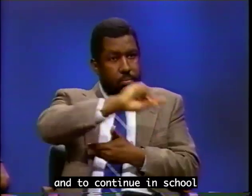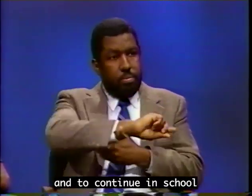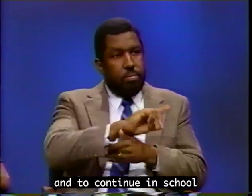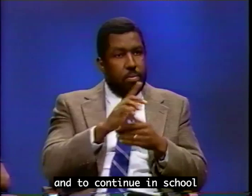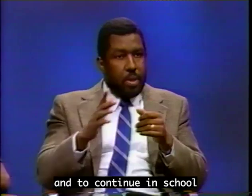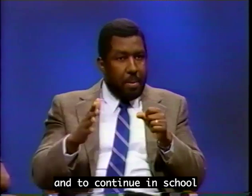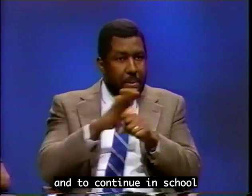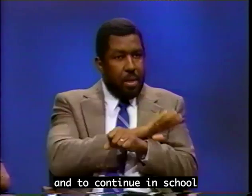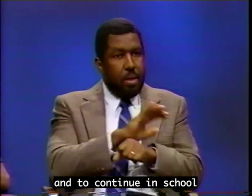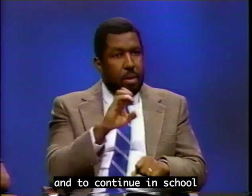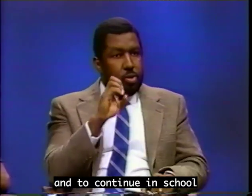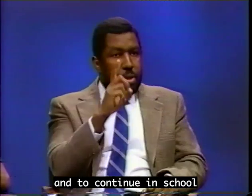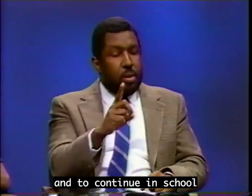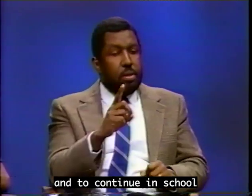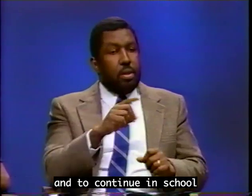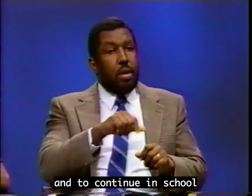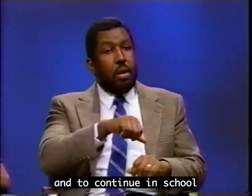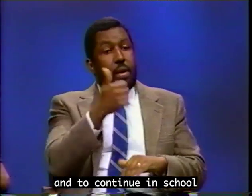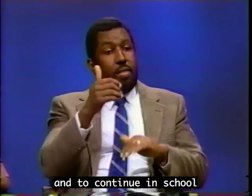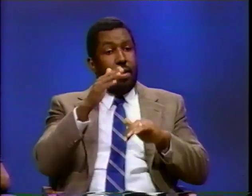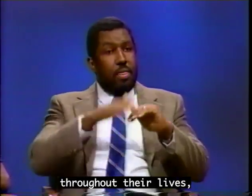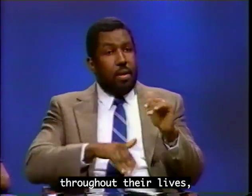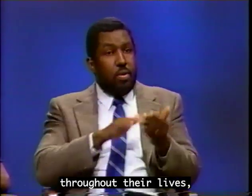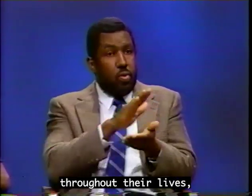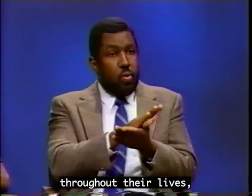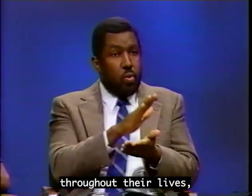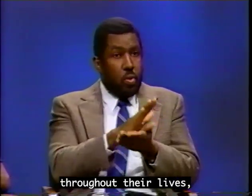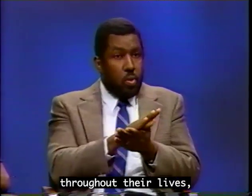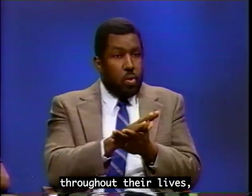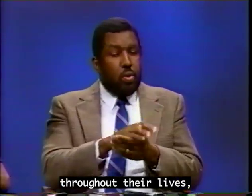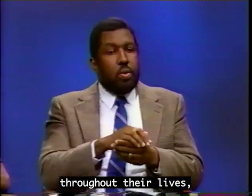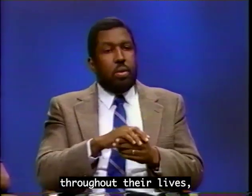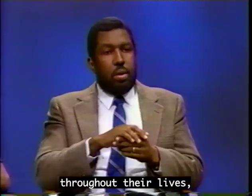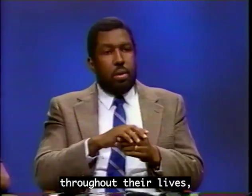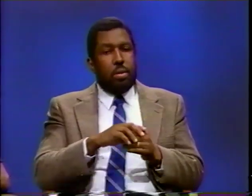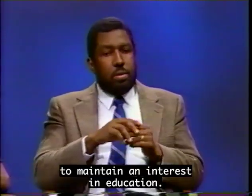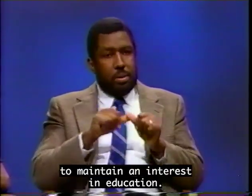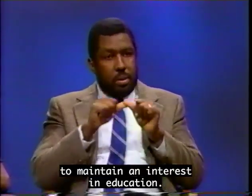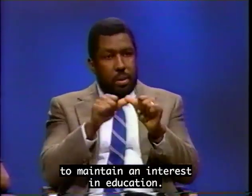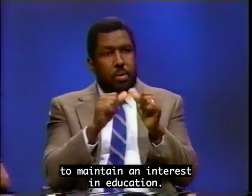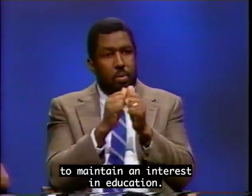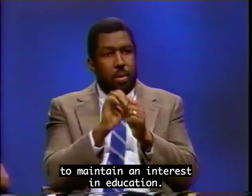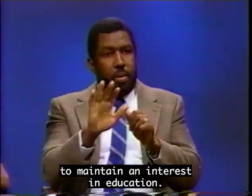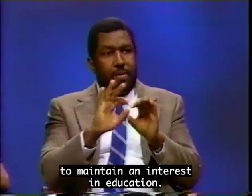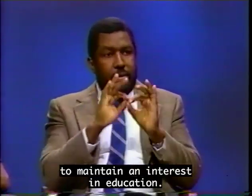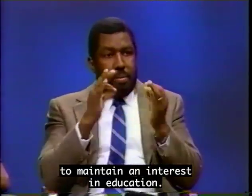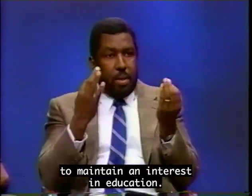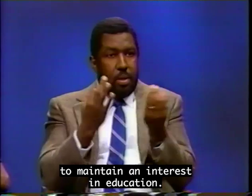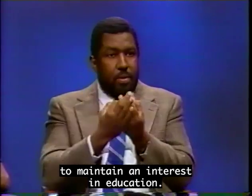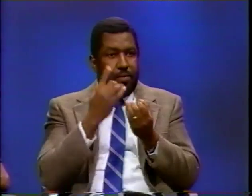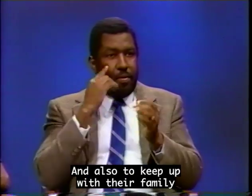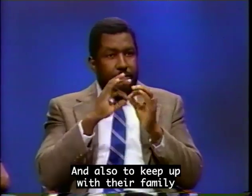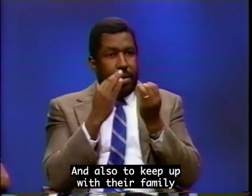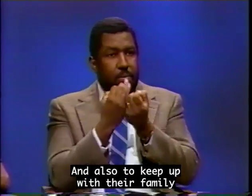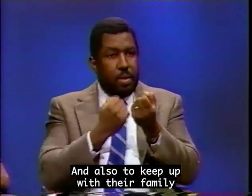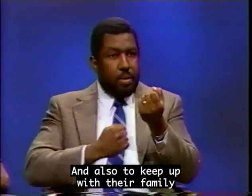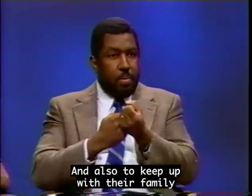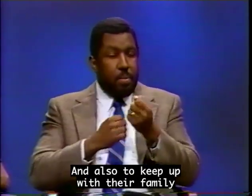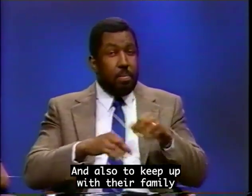and to continue in school throughout their lives, to maintain an interest in education, and also to keep up with their